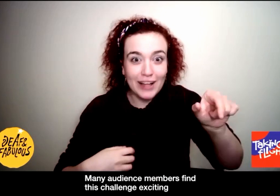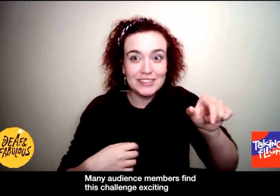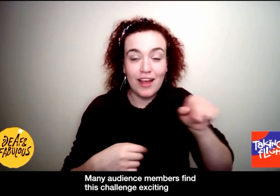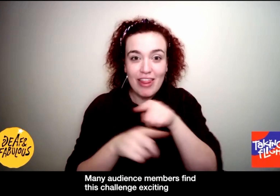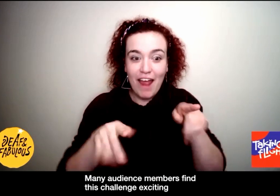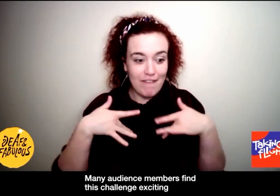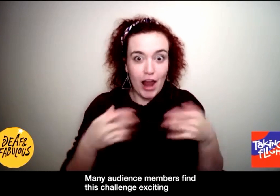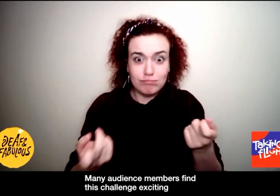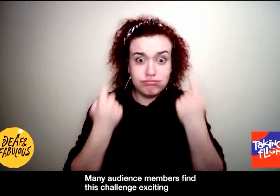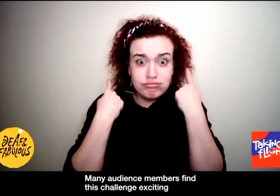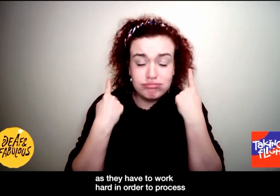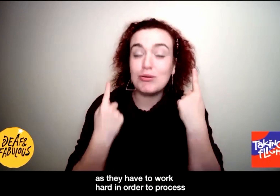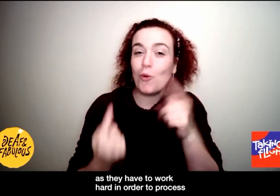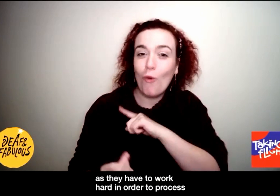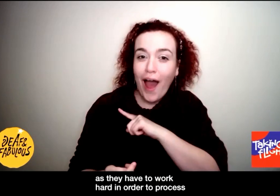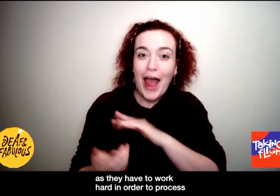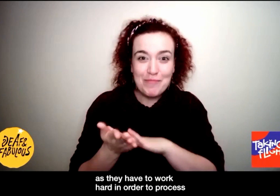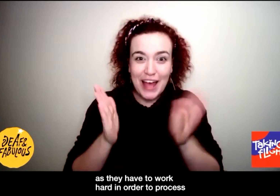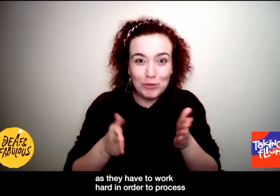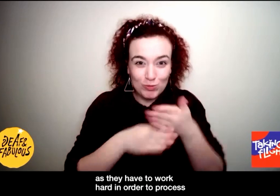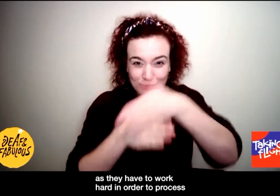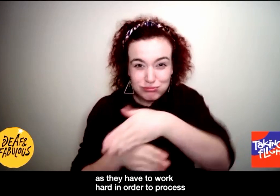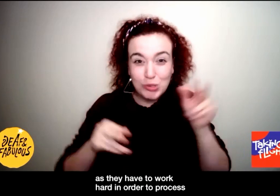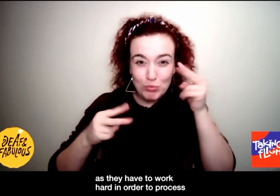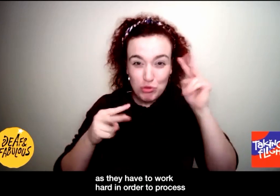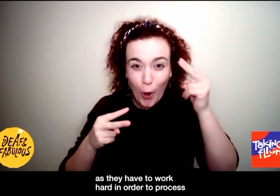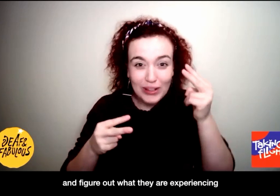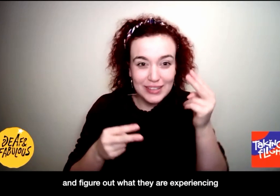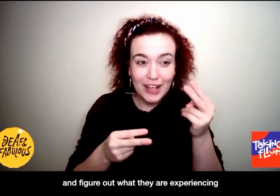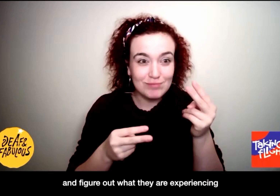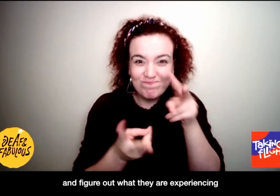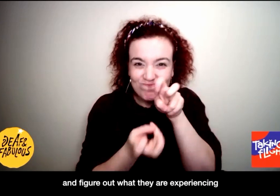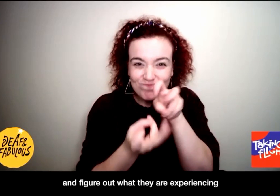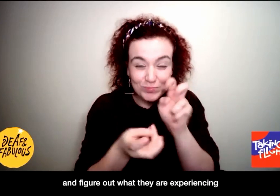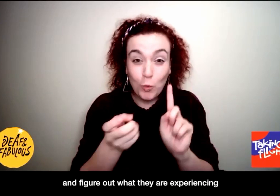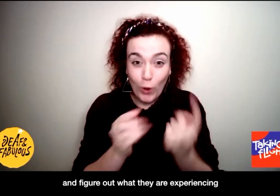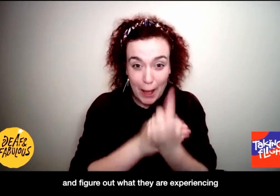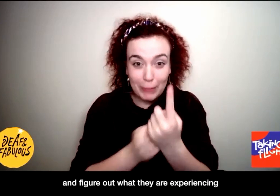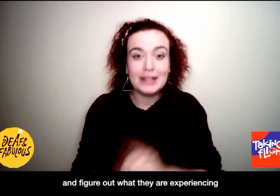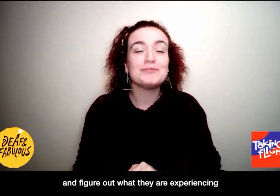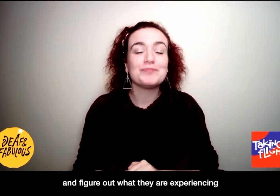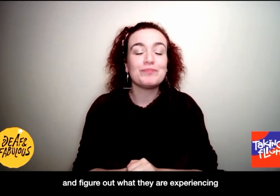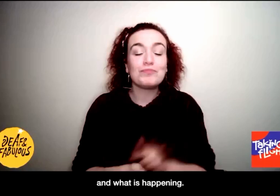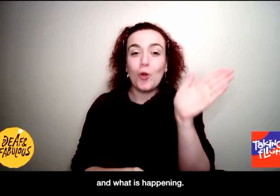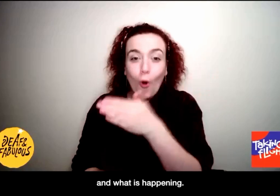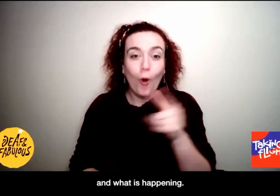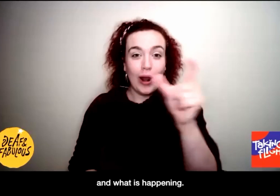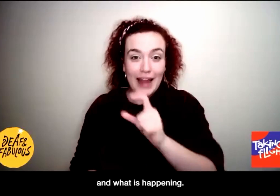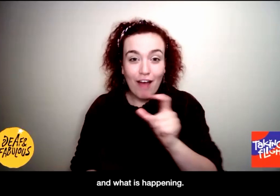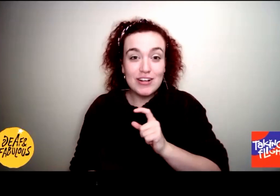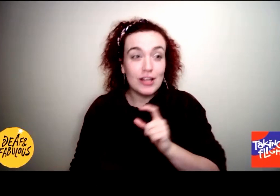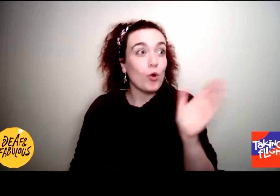Many audience members find this challenge exciting as they have to work hard in order to process and figure out what they are experiencing and